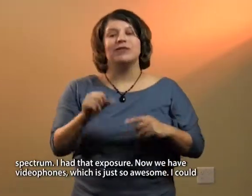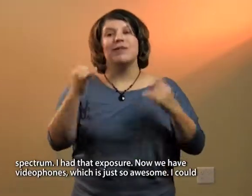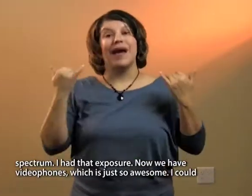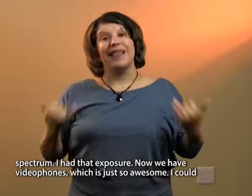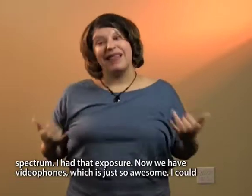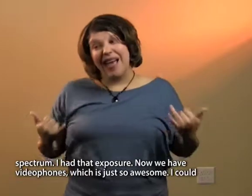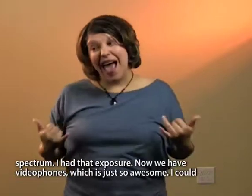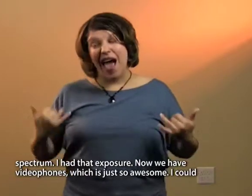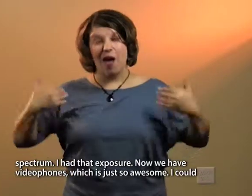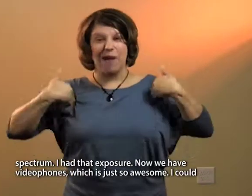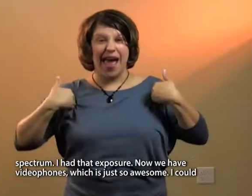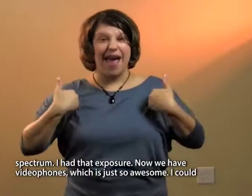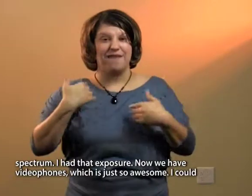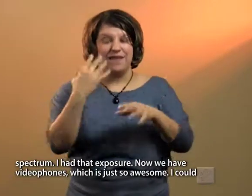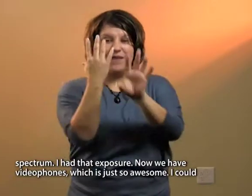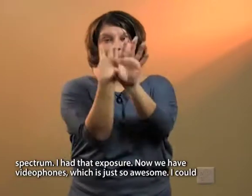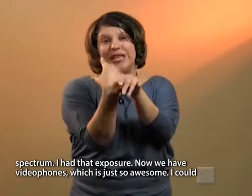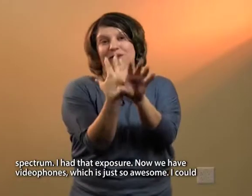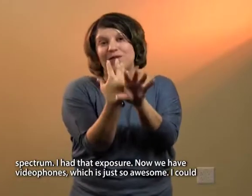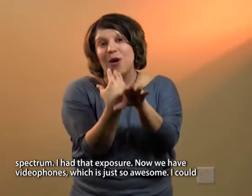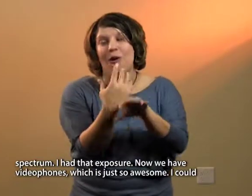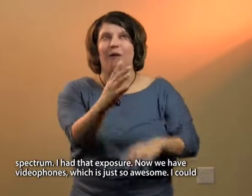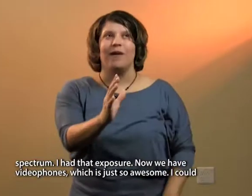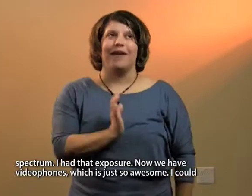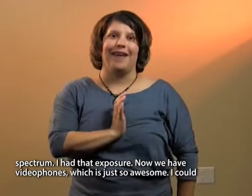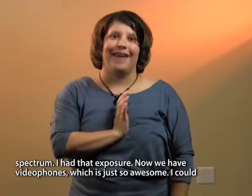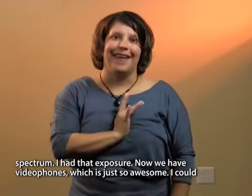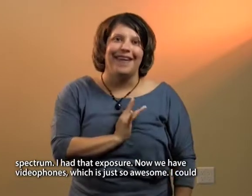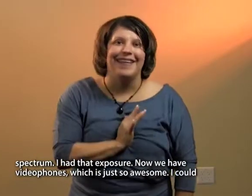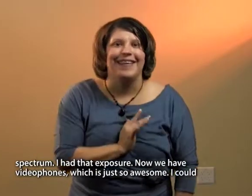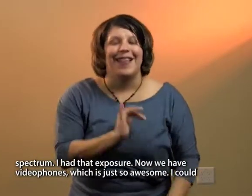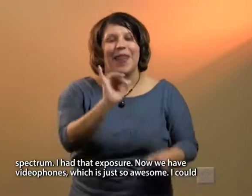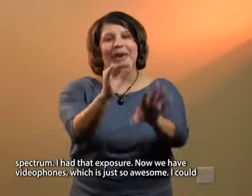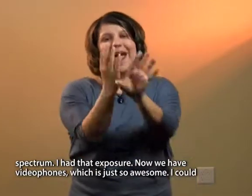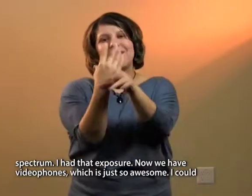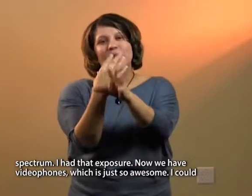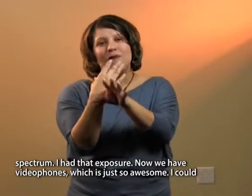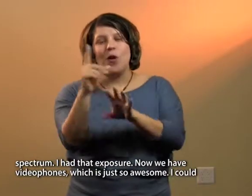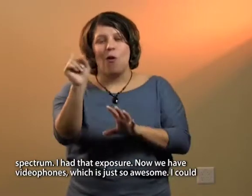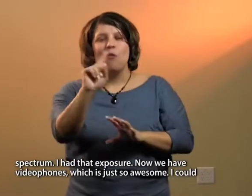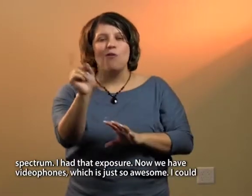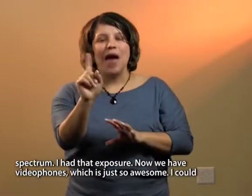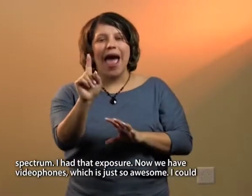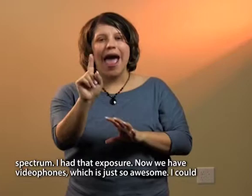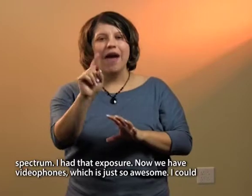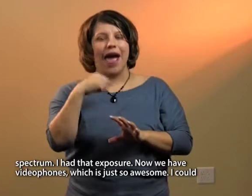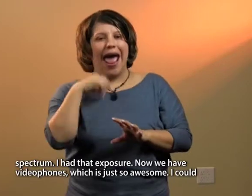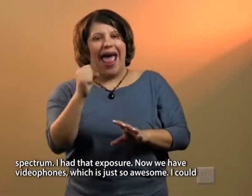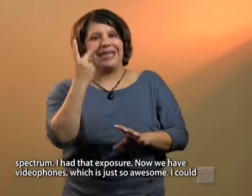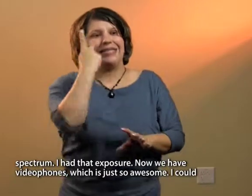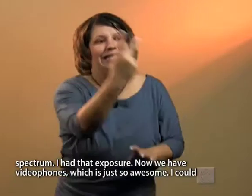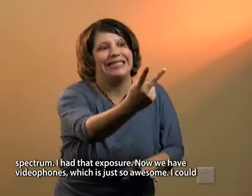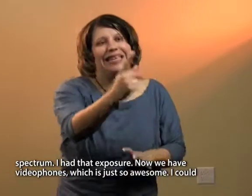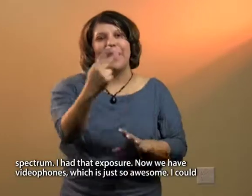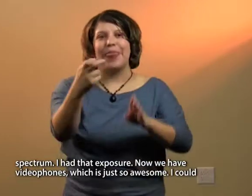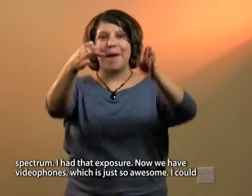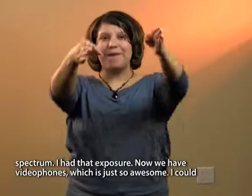and i had that exposure and now we have video phones which is so awesome and i could